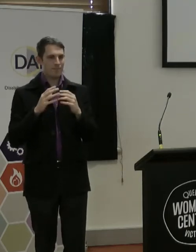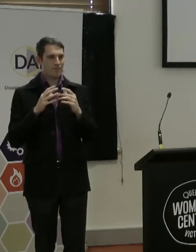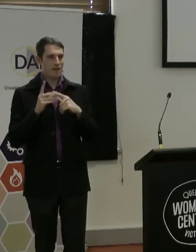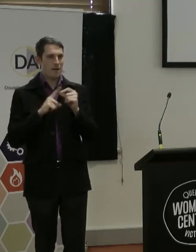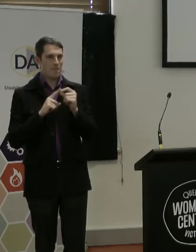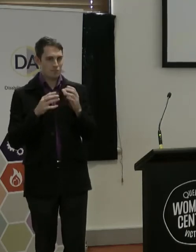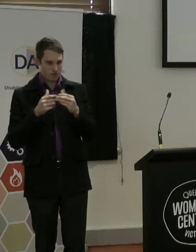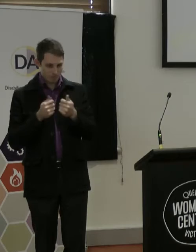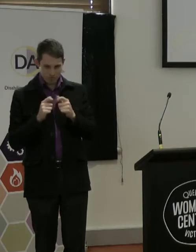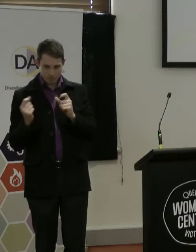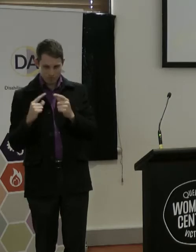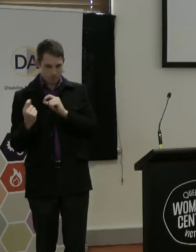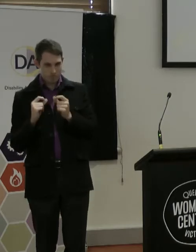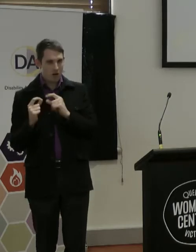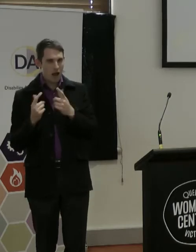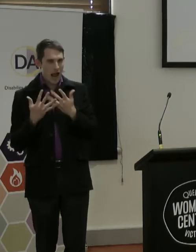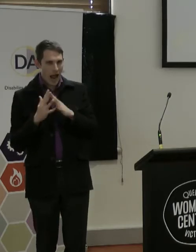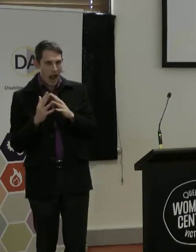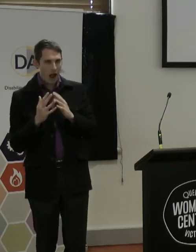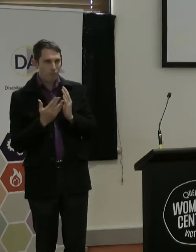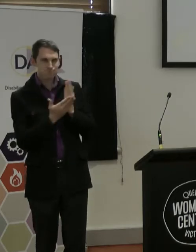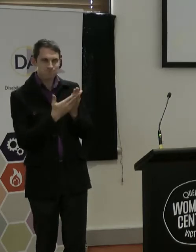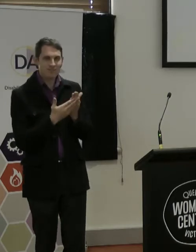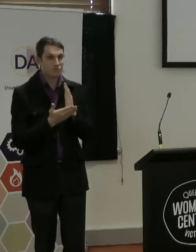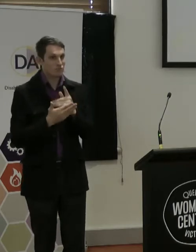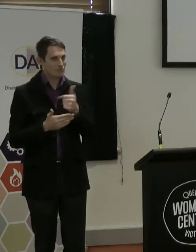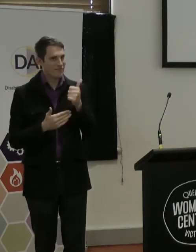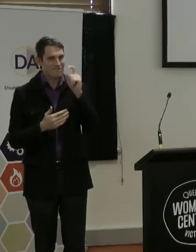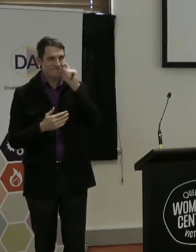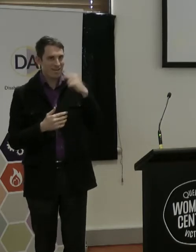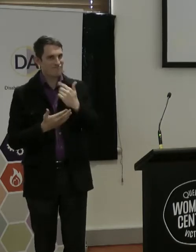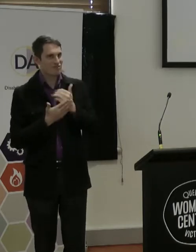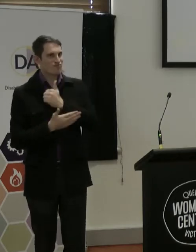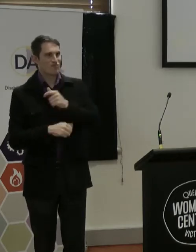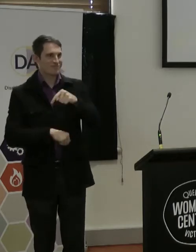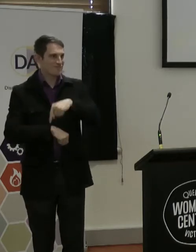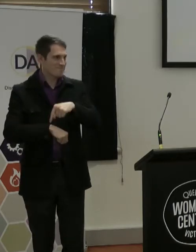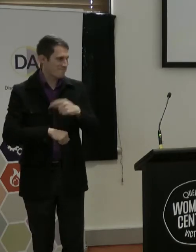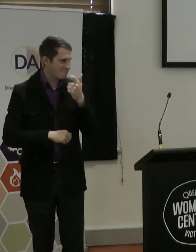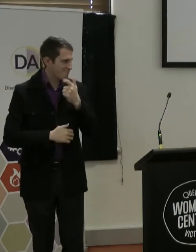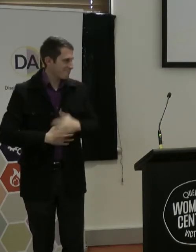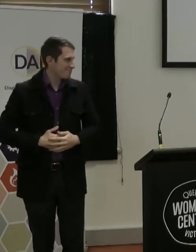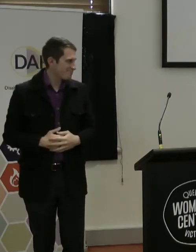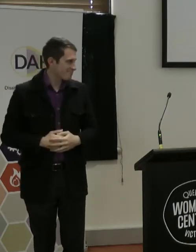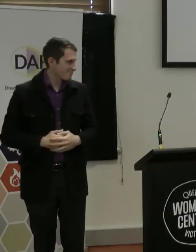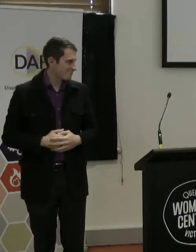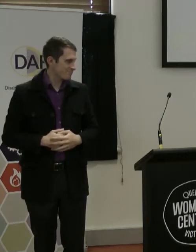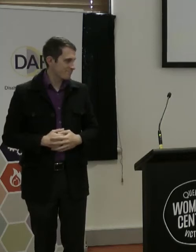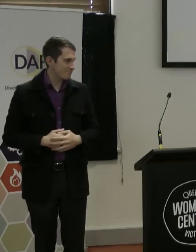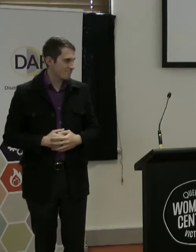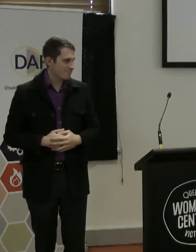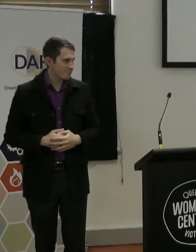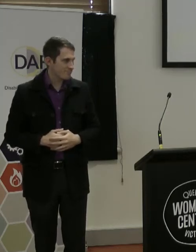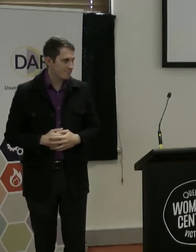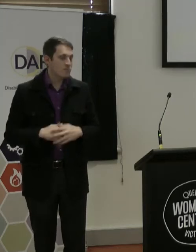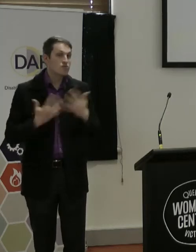to feed back to the committee. It was a lot of fun, to be honest. I really enjoyed it. Okay, so what next? What was the point of